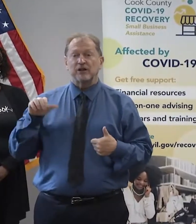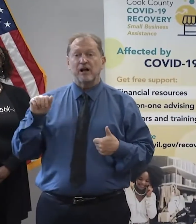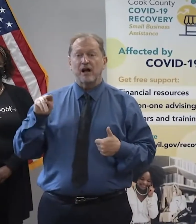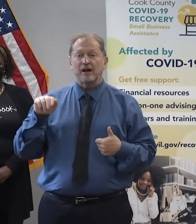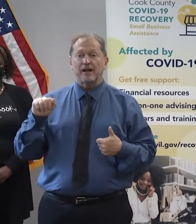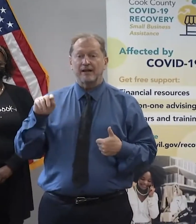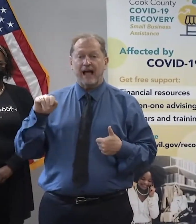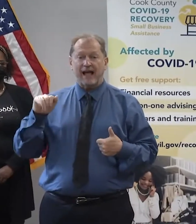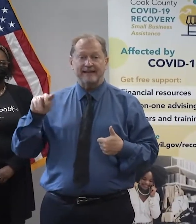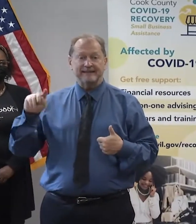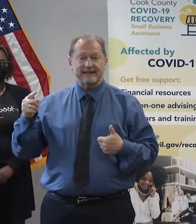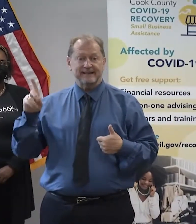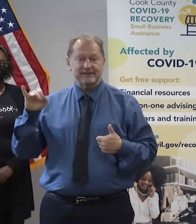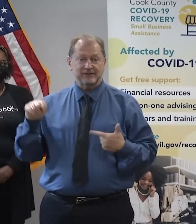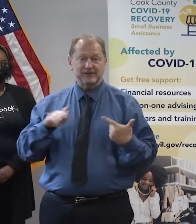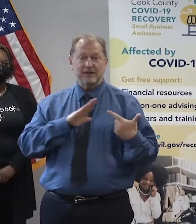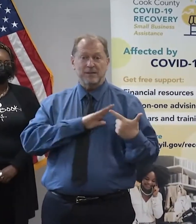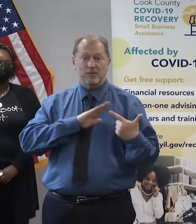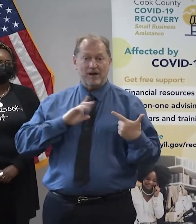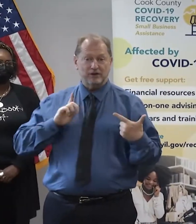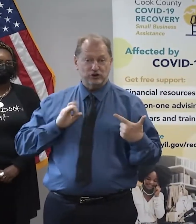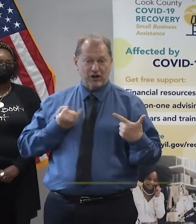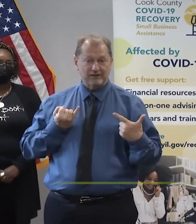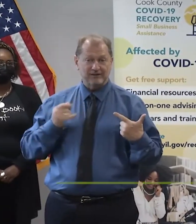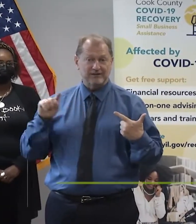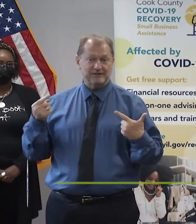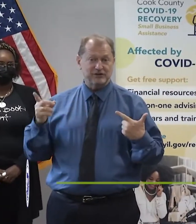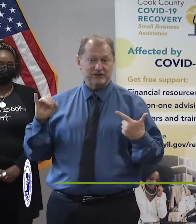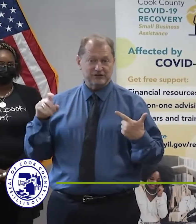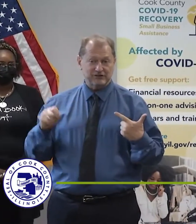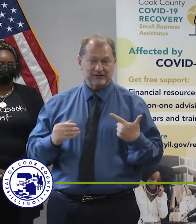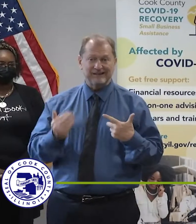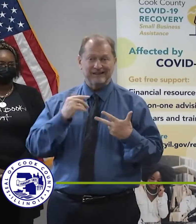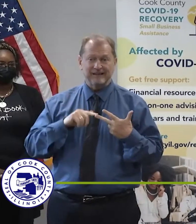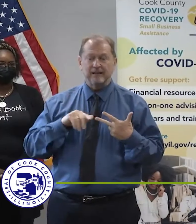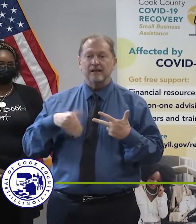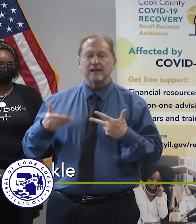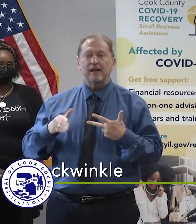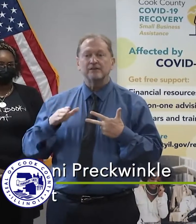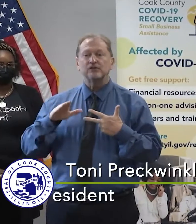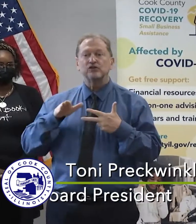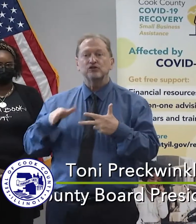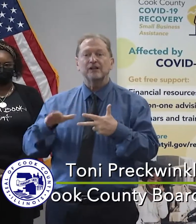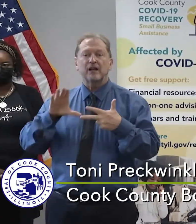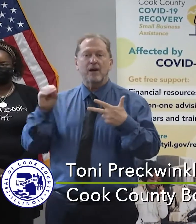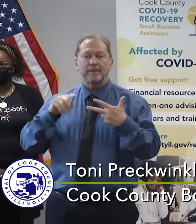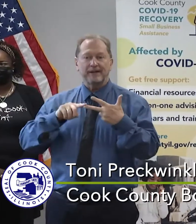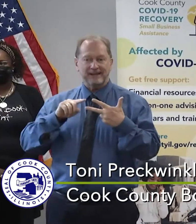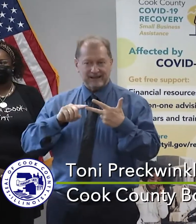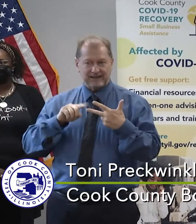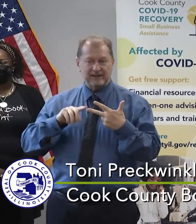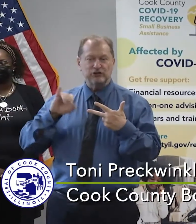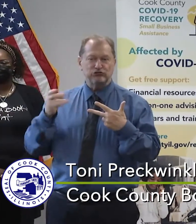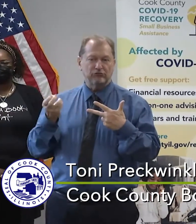District, Commissioner Brandon Johnson of the 1st District, Next Streets Sharice Conanin Johnson,